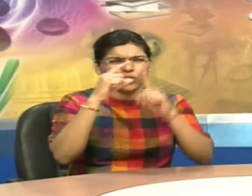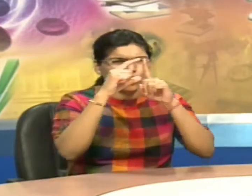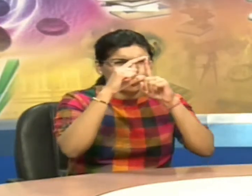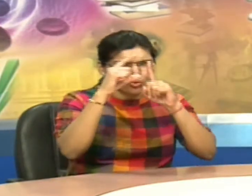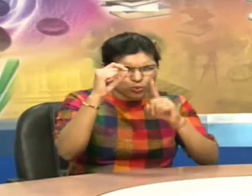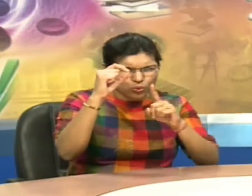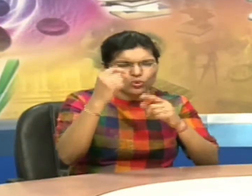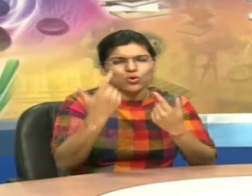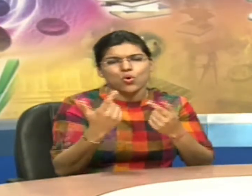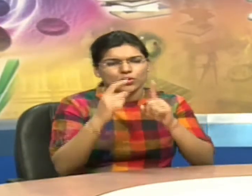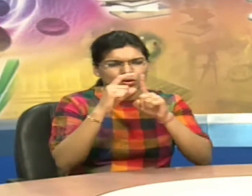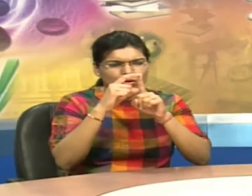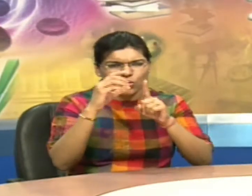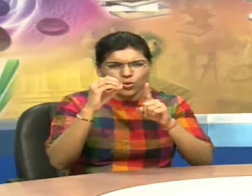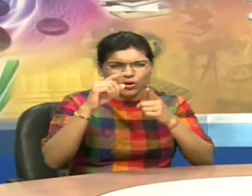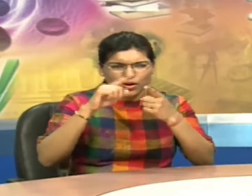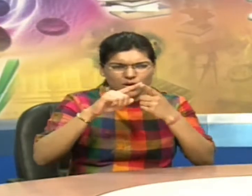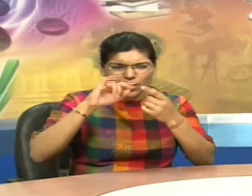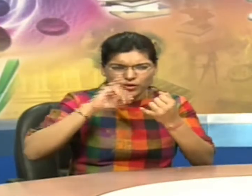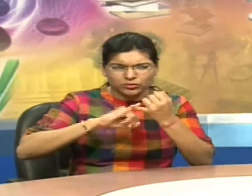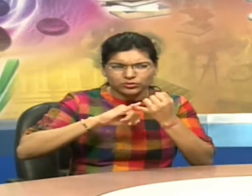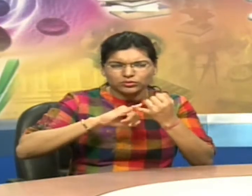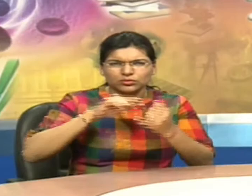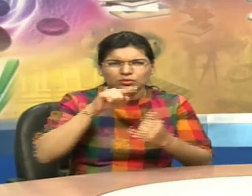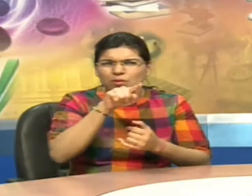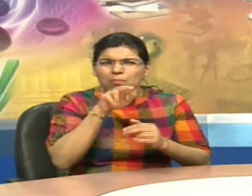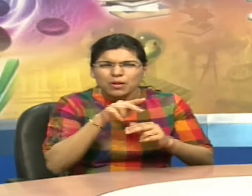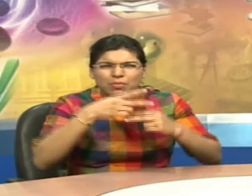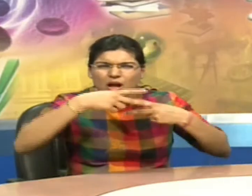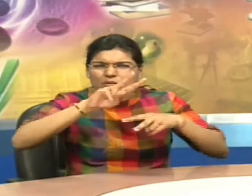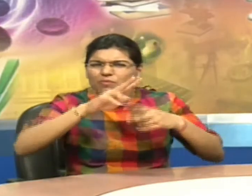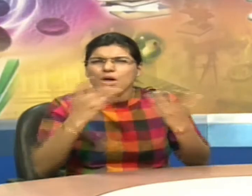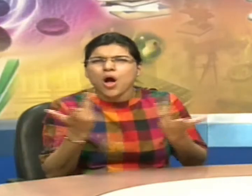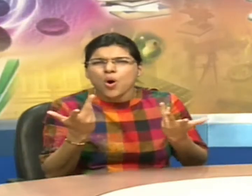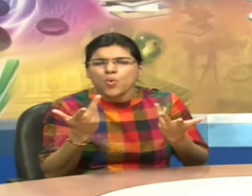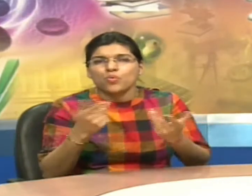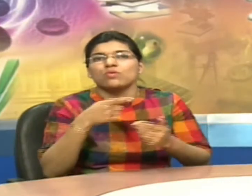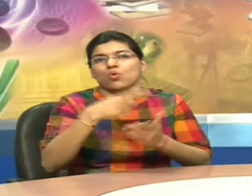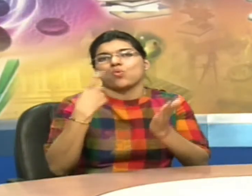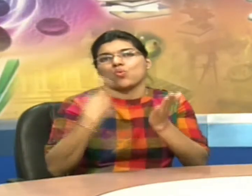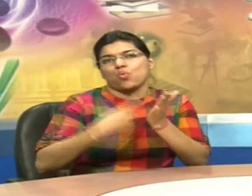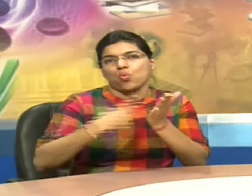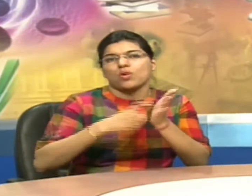You all know do and does are different.